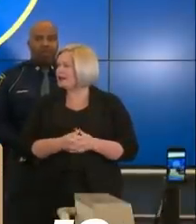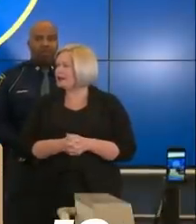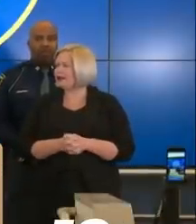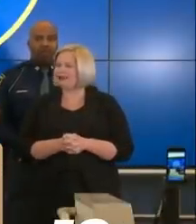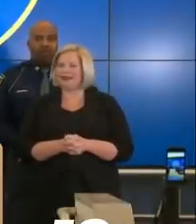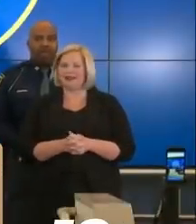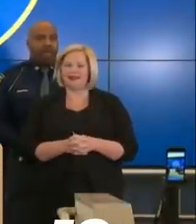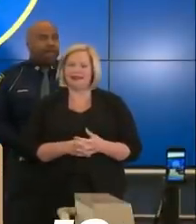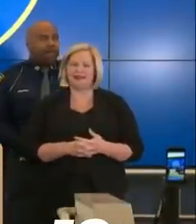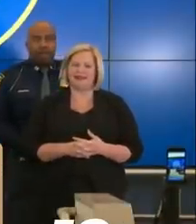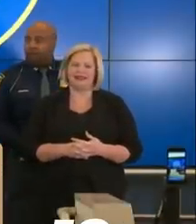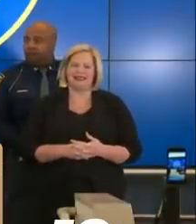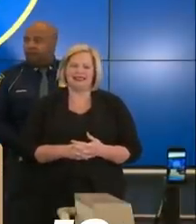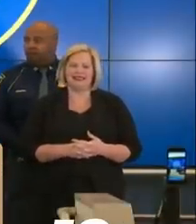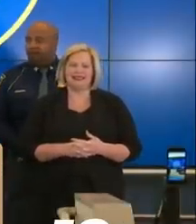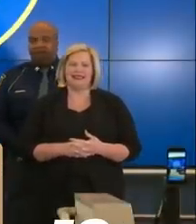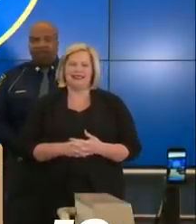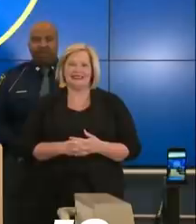You're fine.